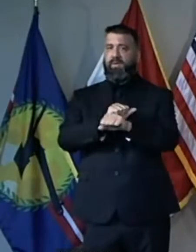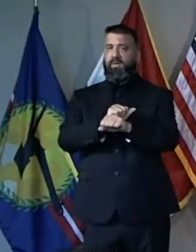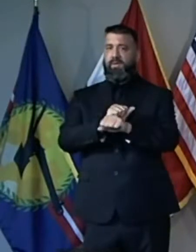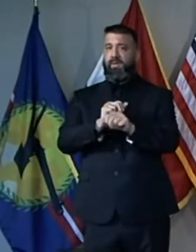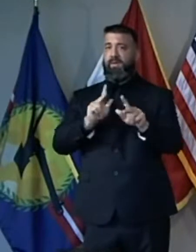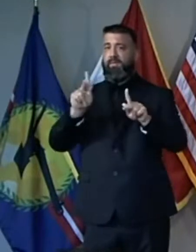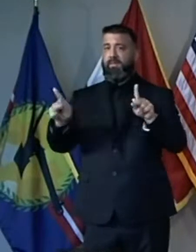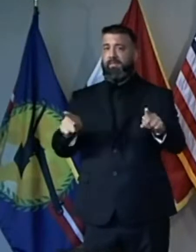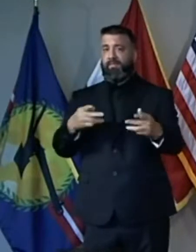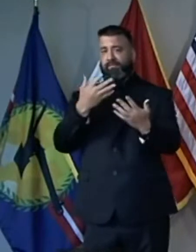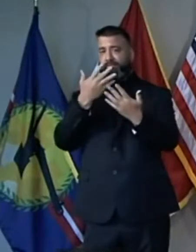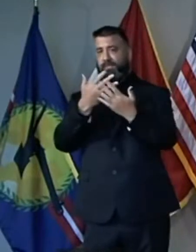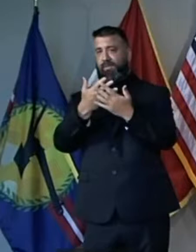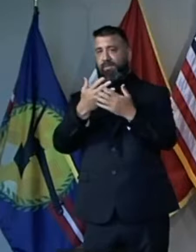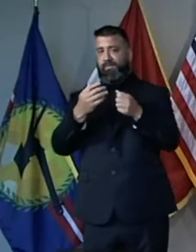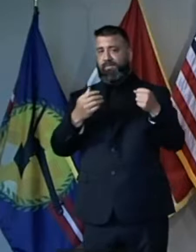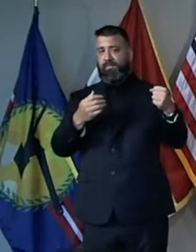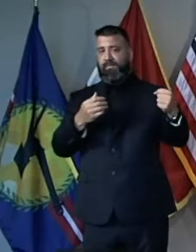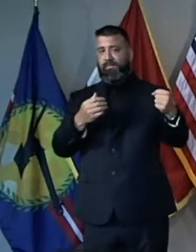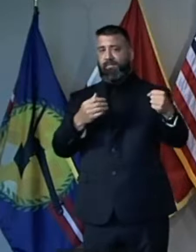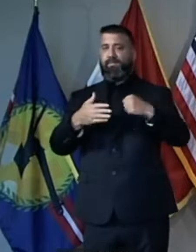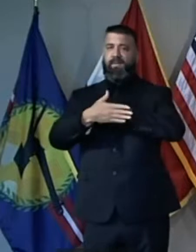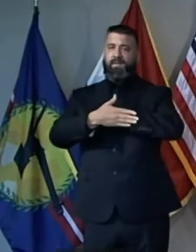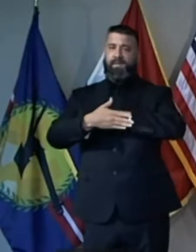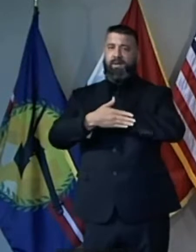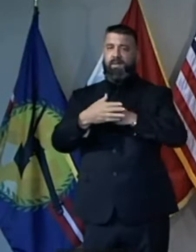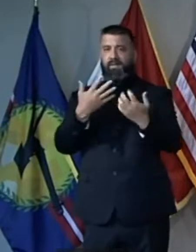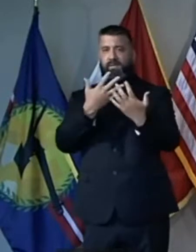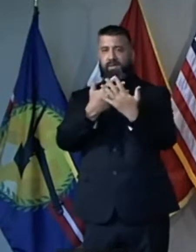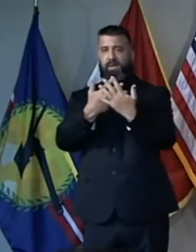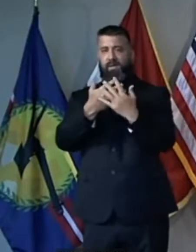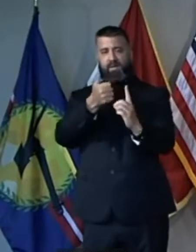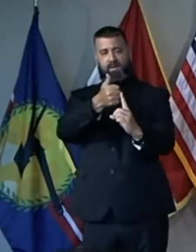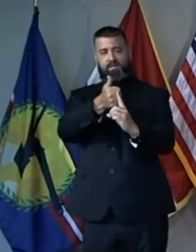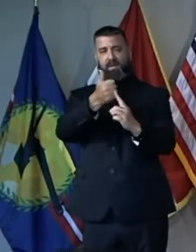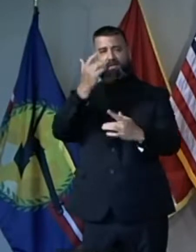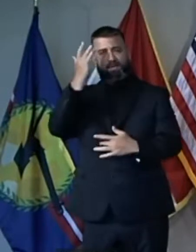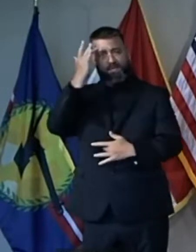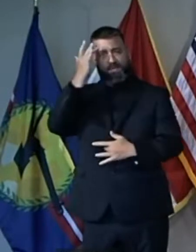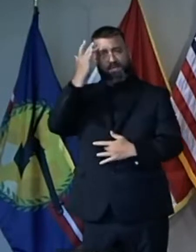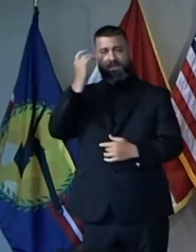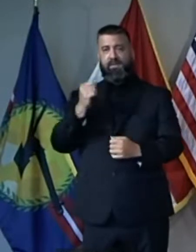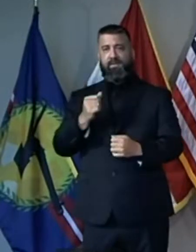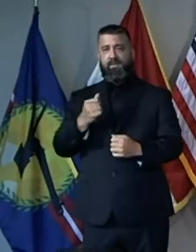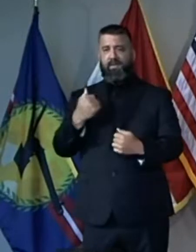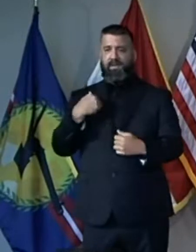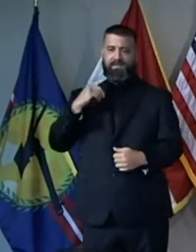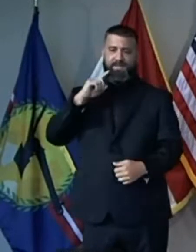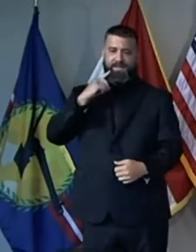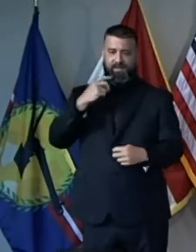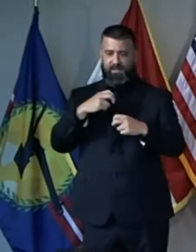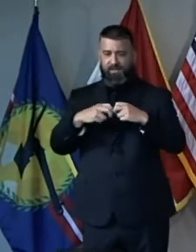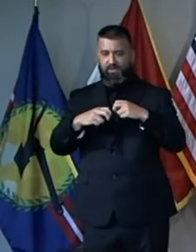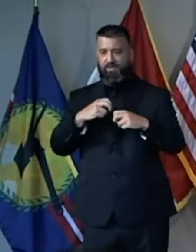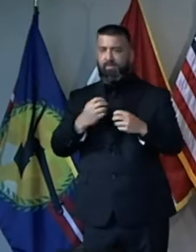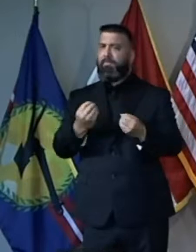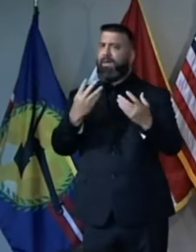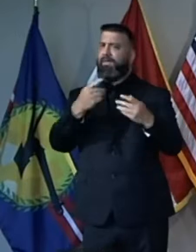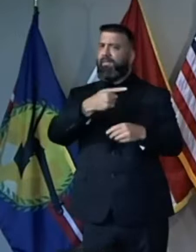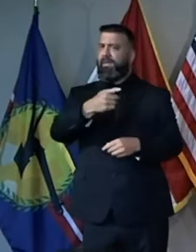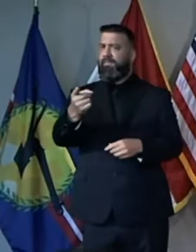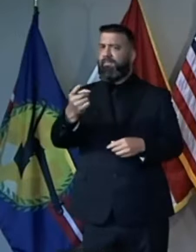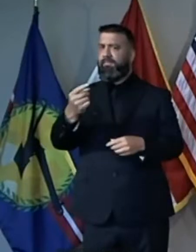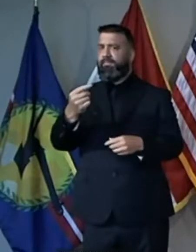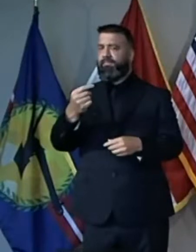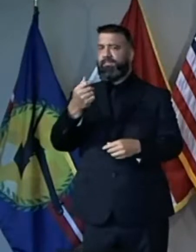custody, in our county jail, are very sick. They have serious issues, many of them have serious issues with